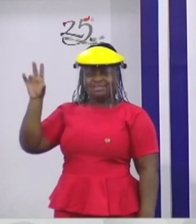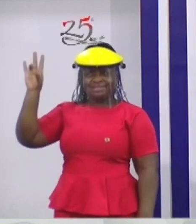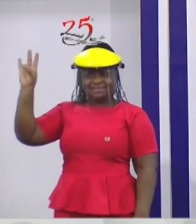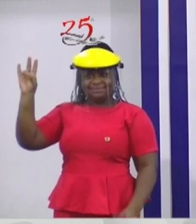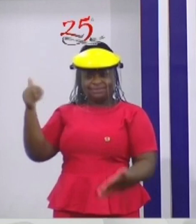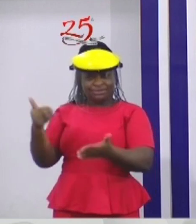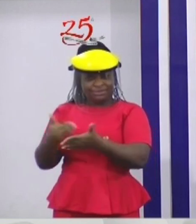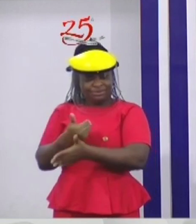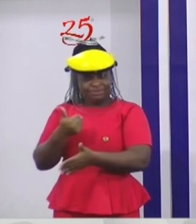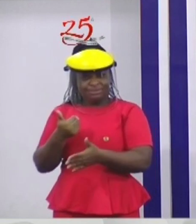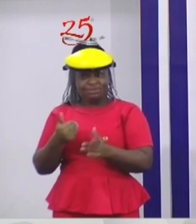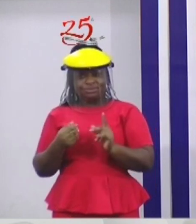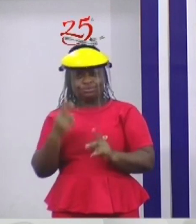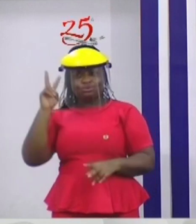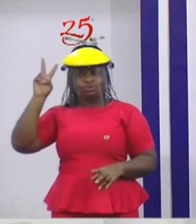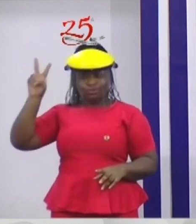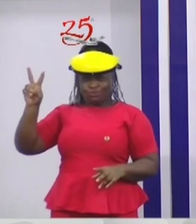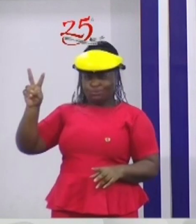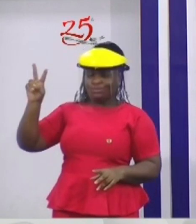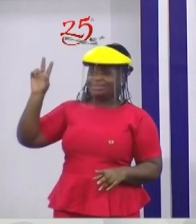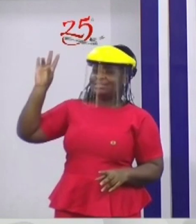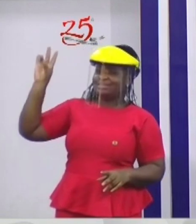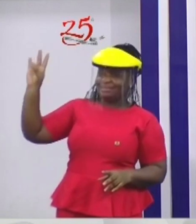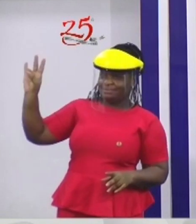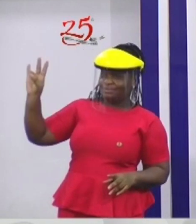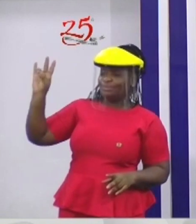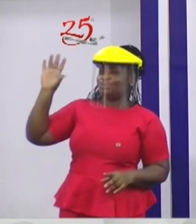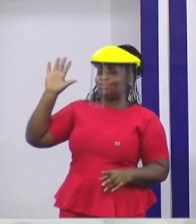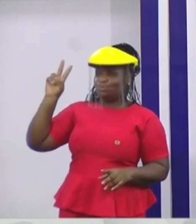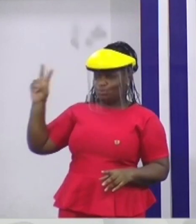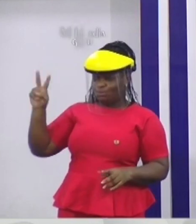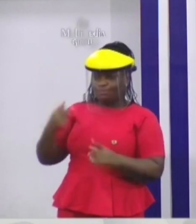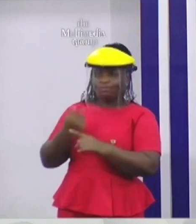out of which 272 is coming from Obuasi.